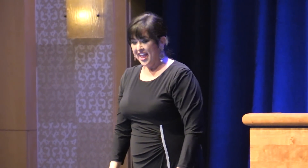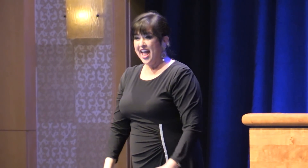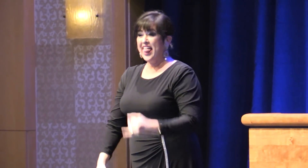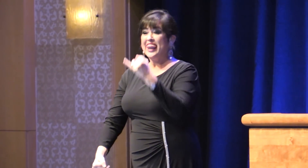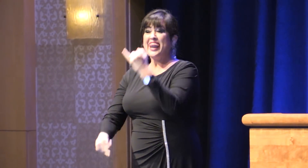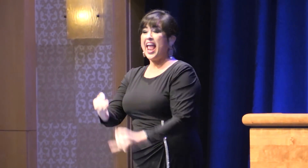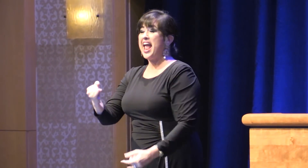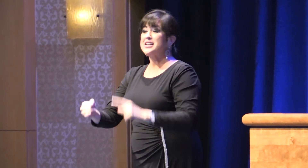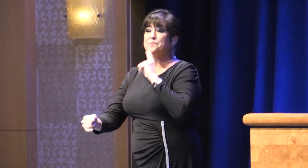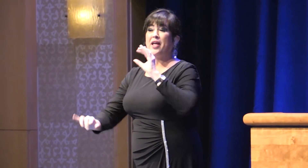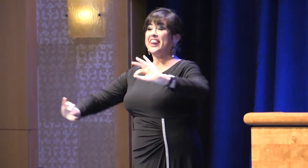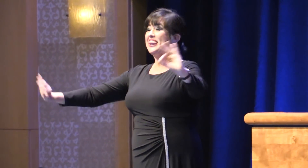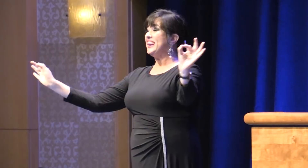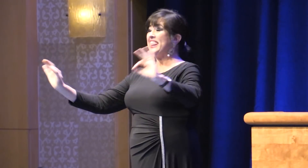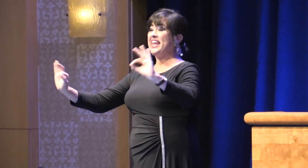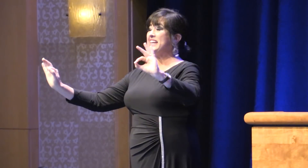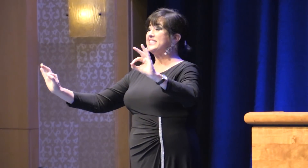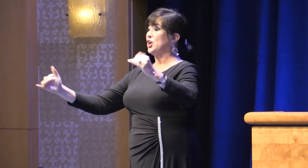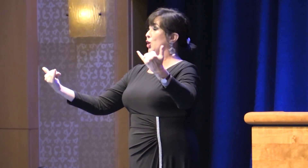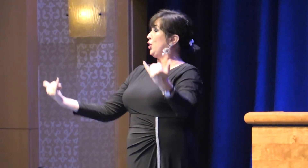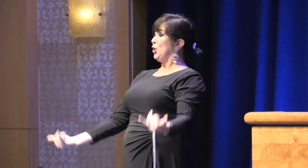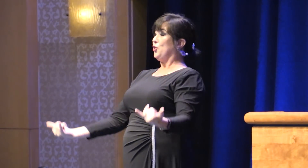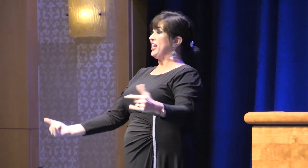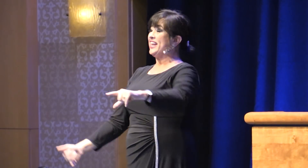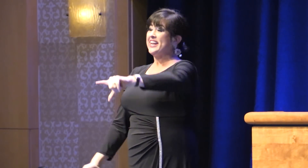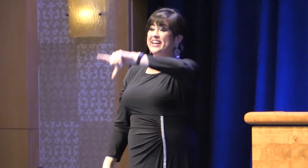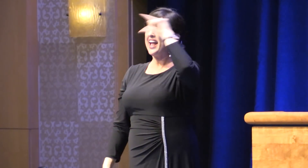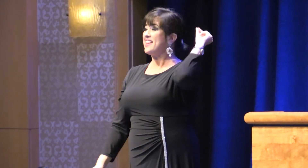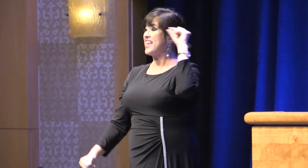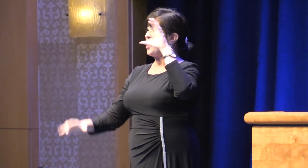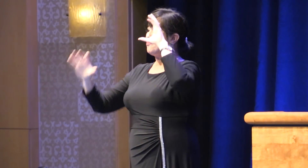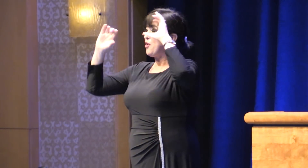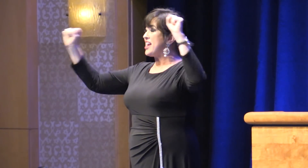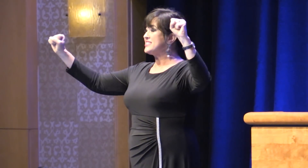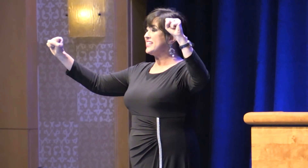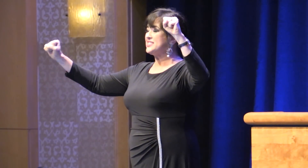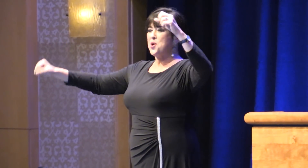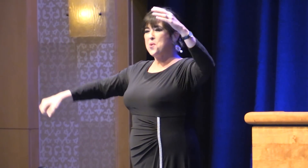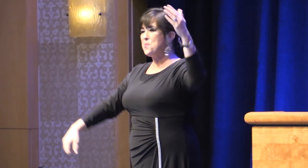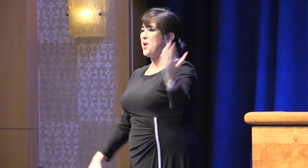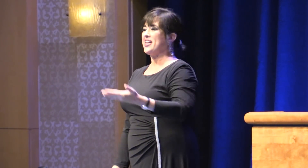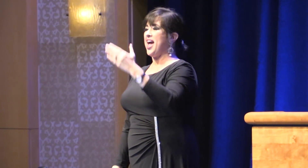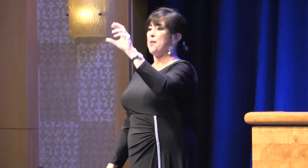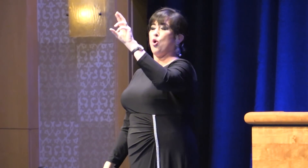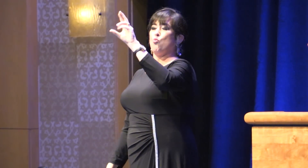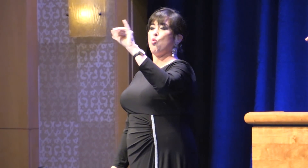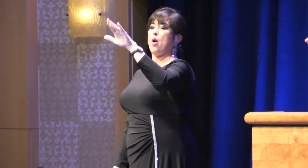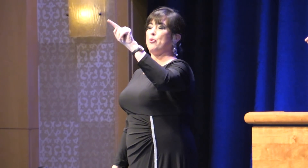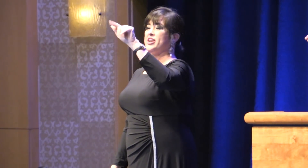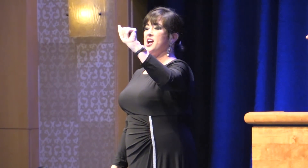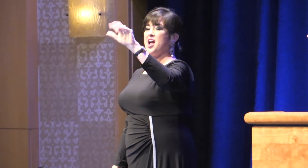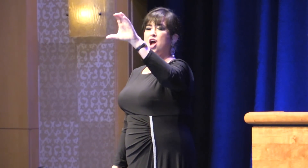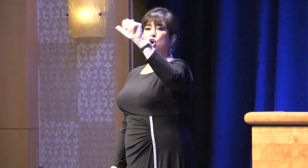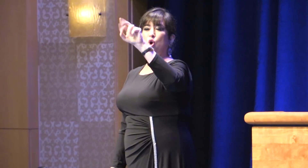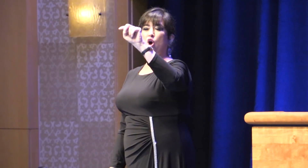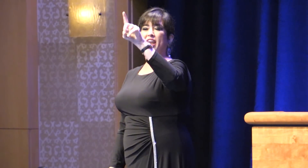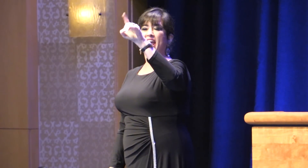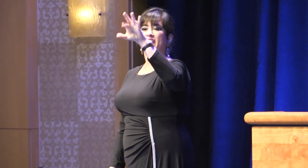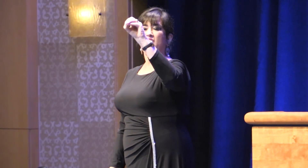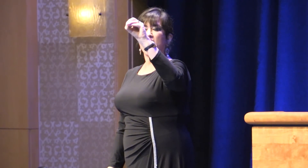side. And last, but certainly not least, the current Gallaudet president, I would like to welcome